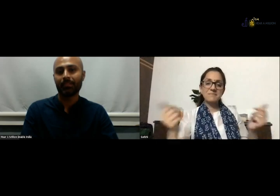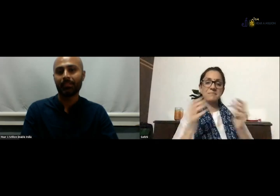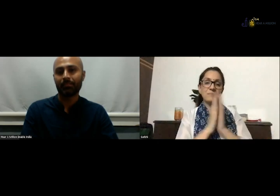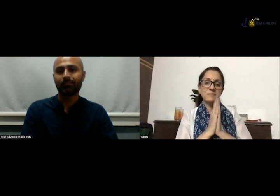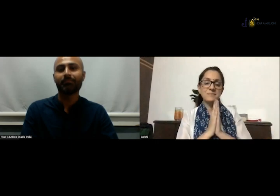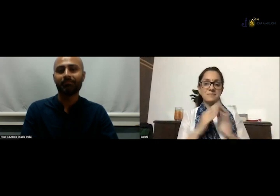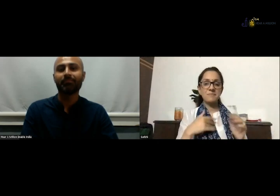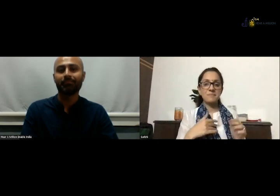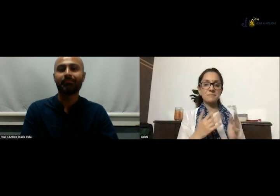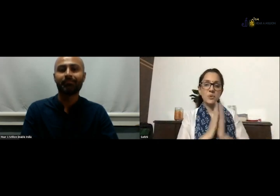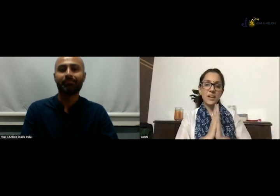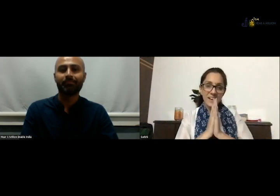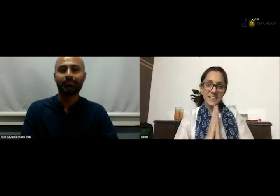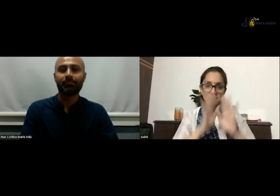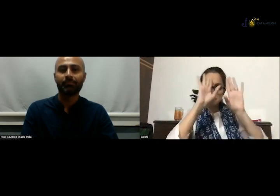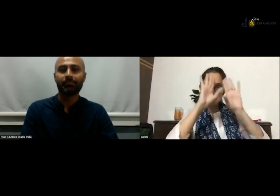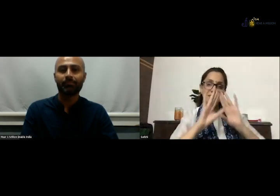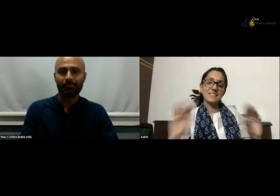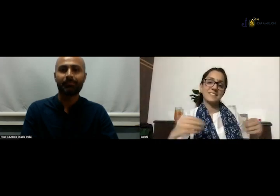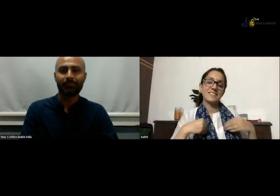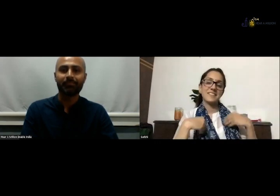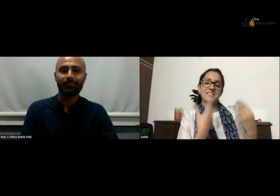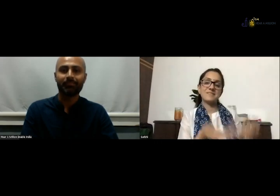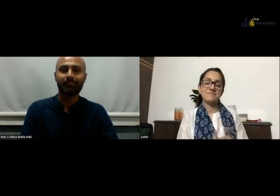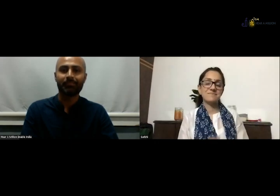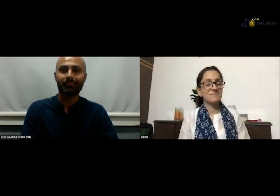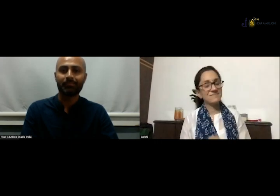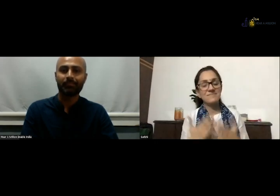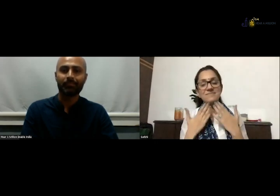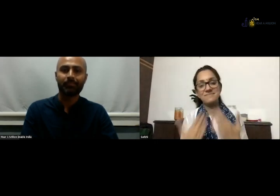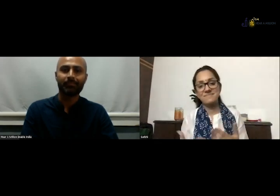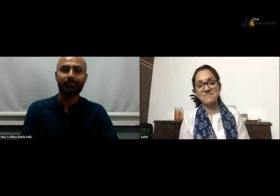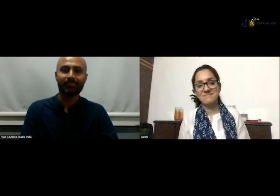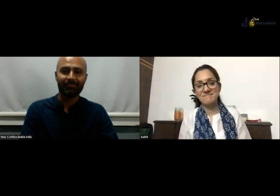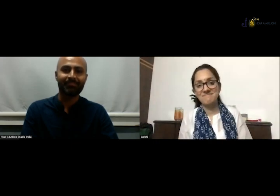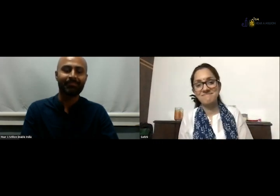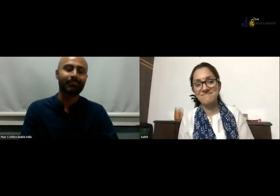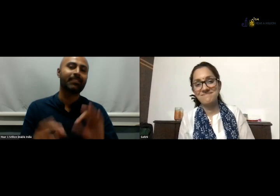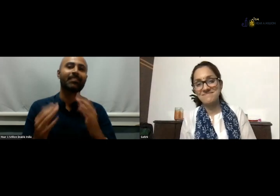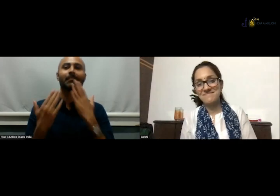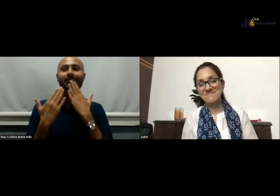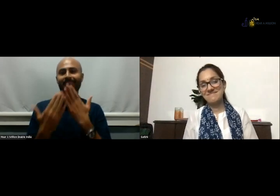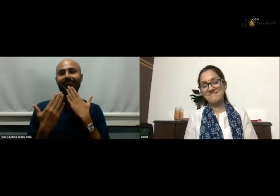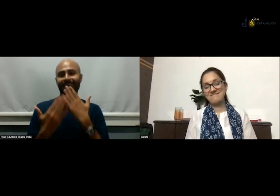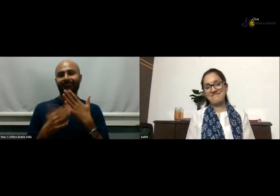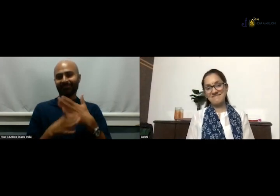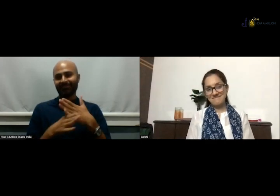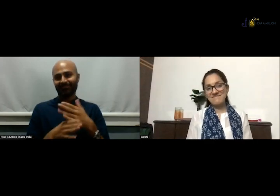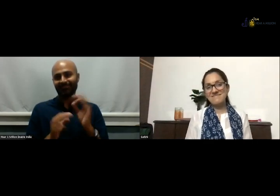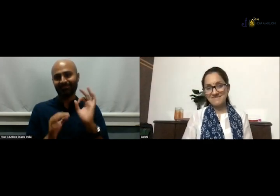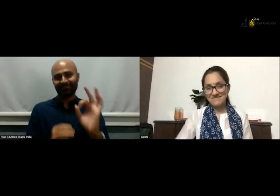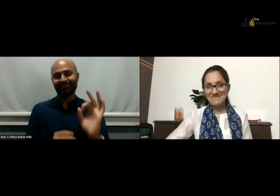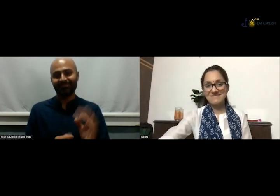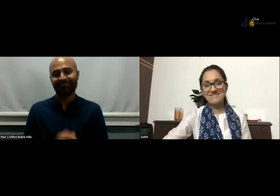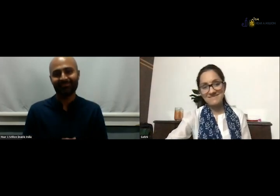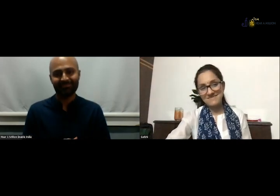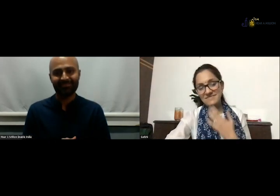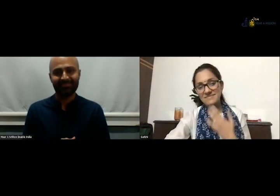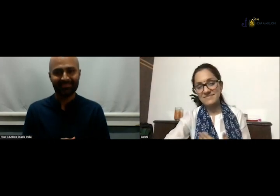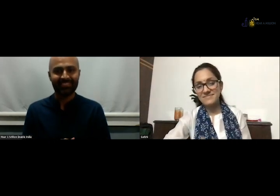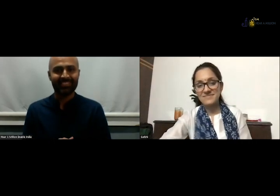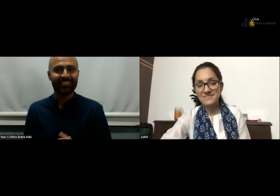it. I really hope that her family gets the strength, to overcome this